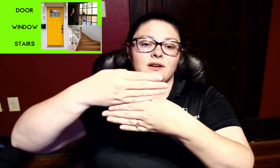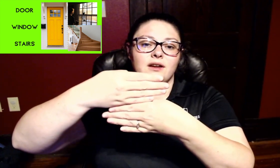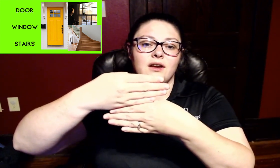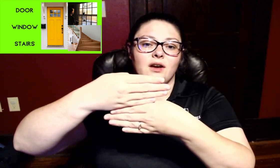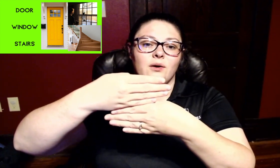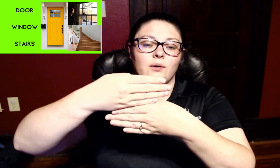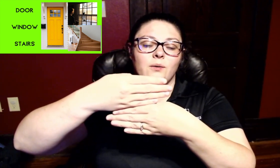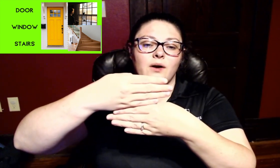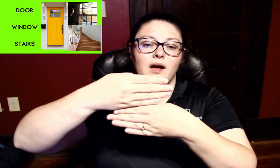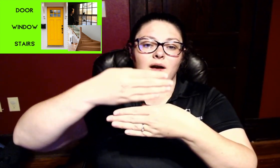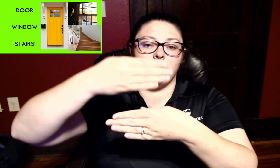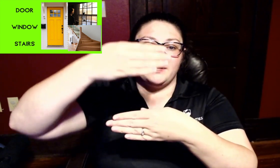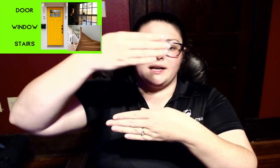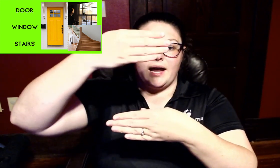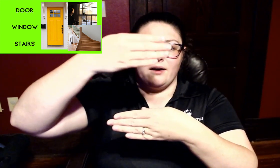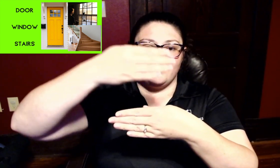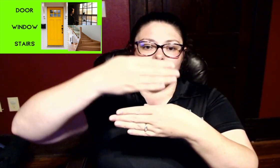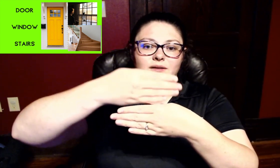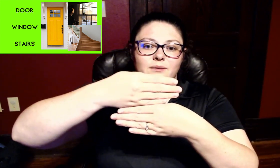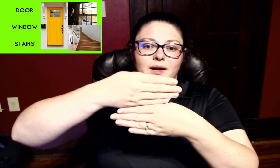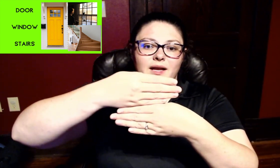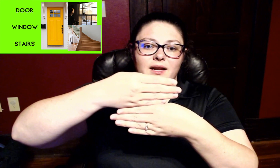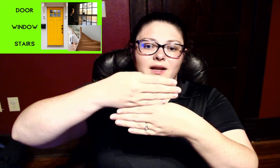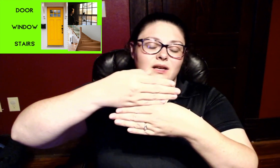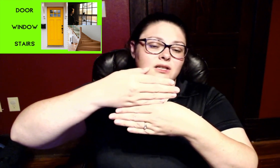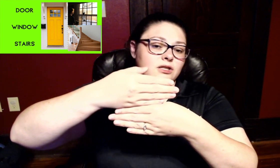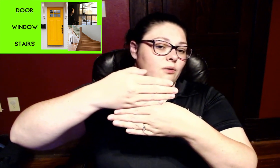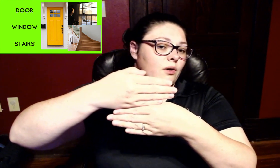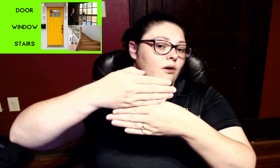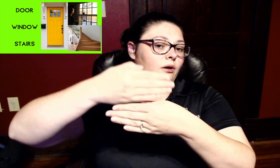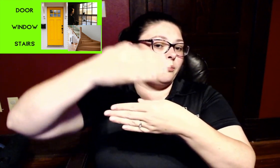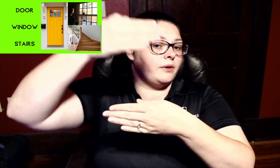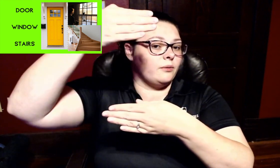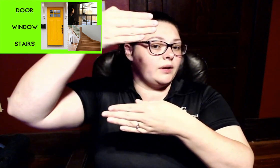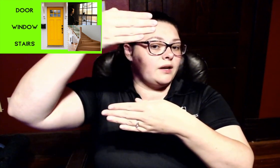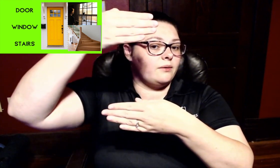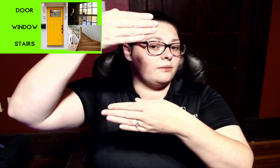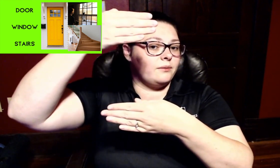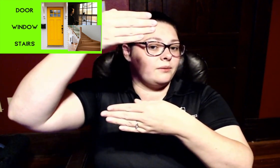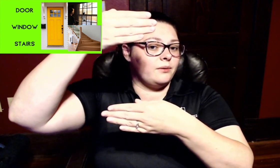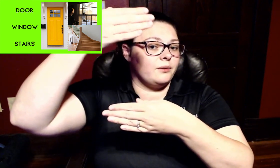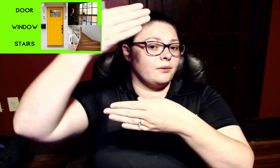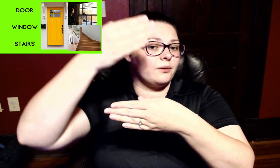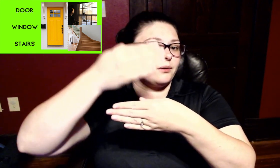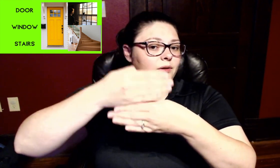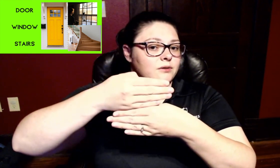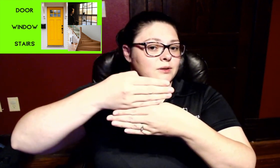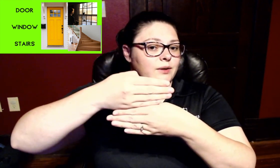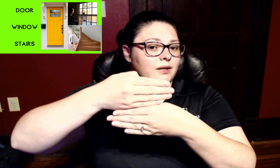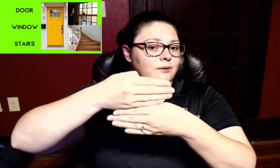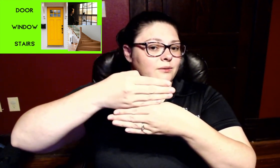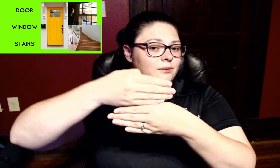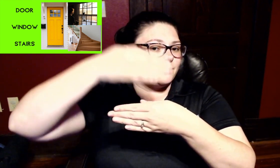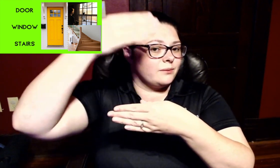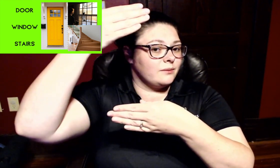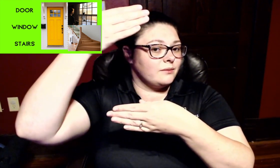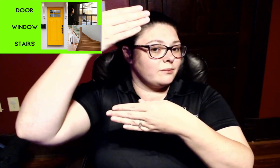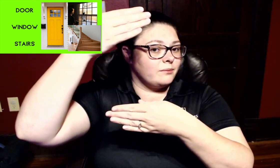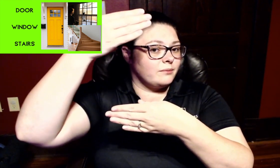to go up and down, right? So open the window, close the window.